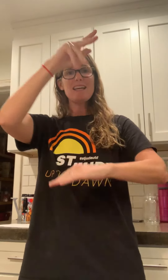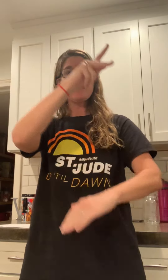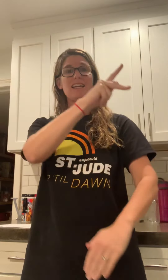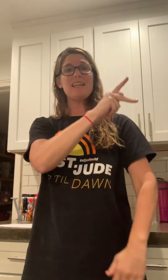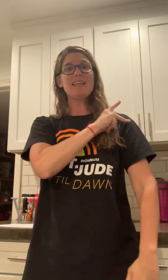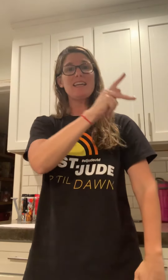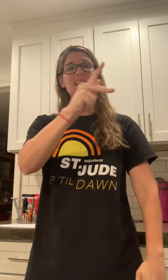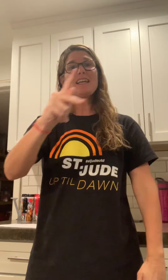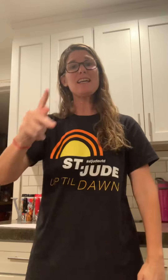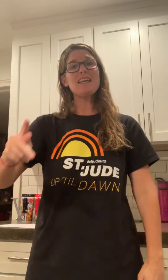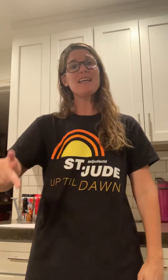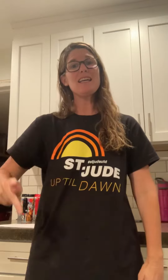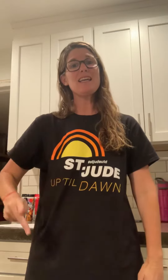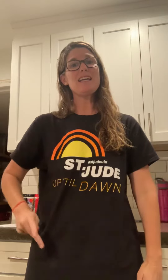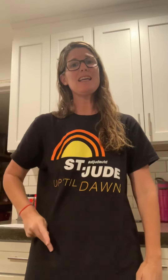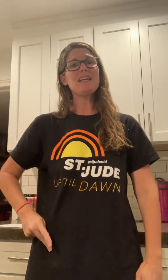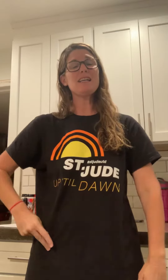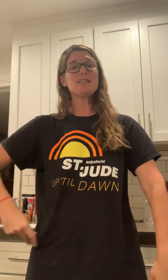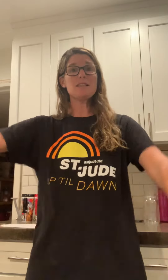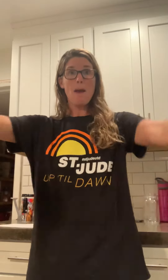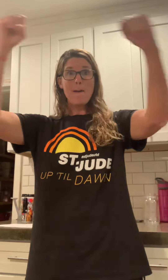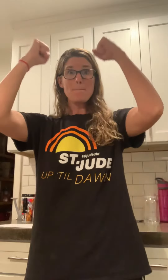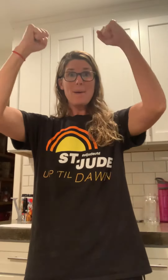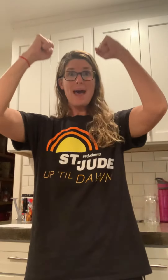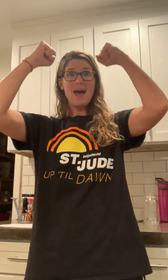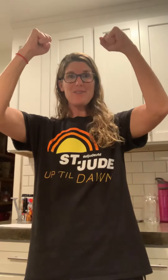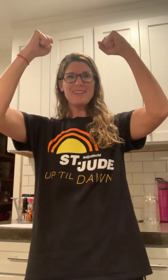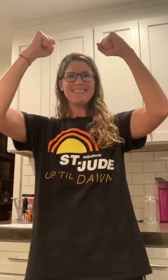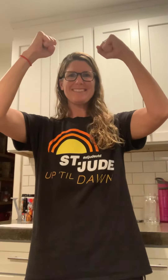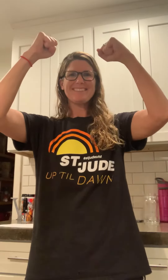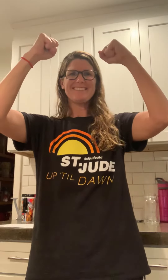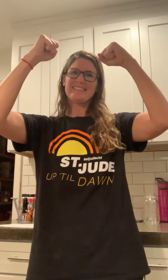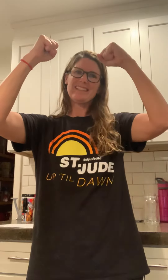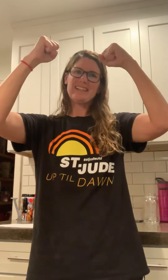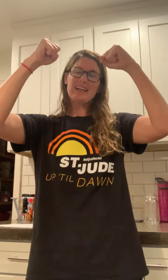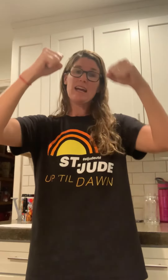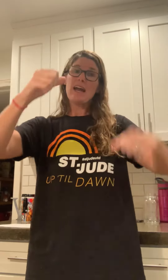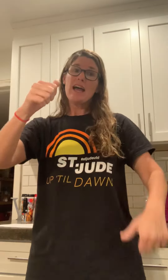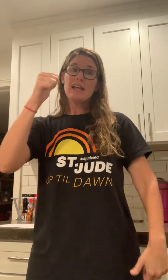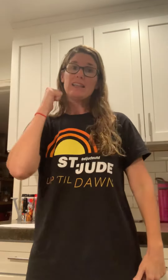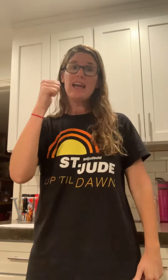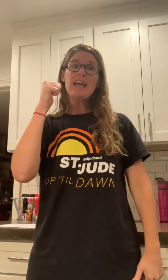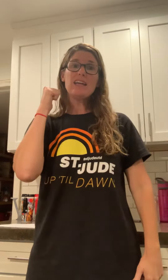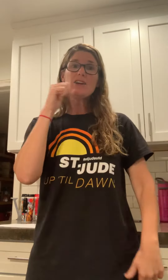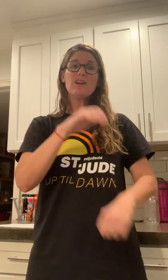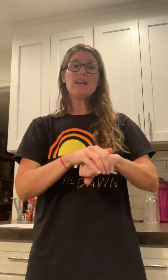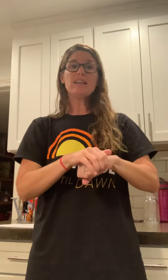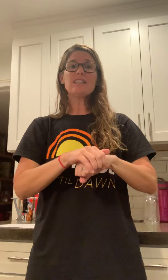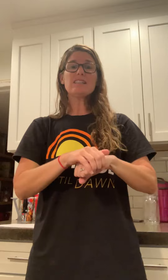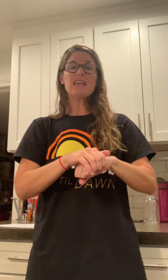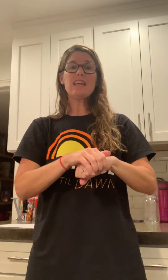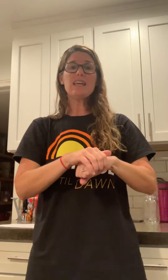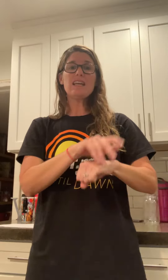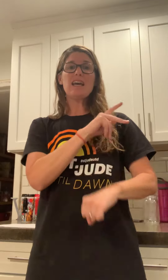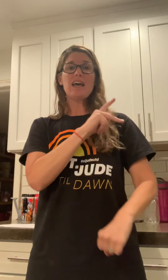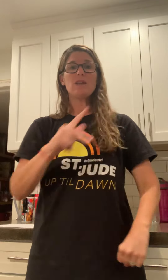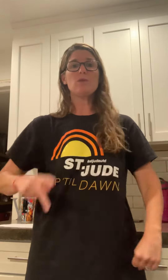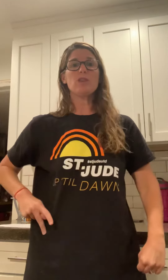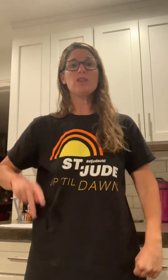king's power Later England's king They were the